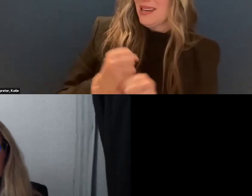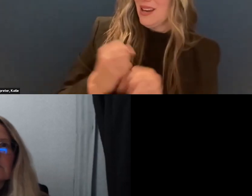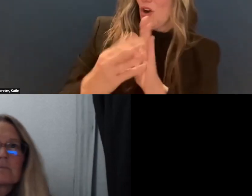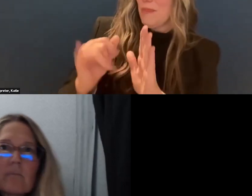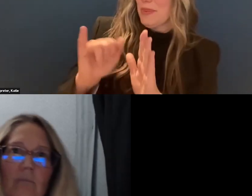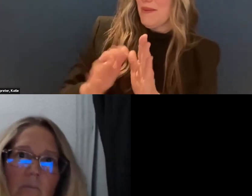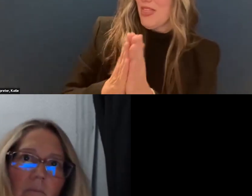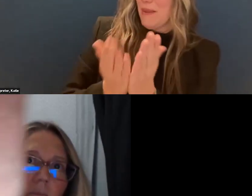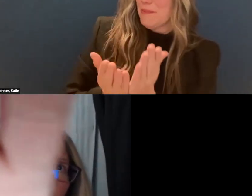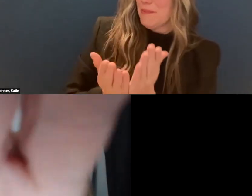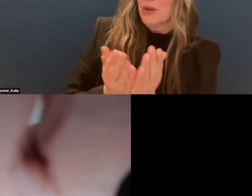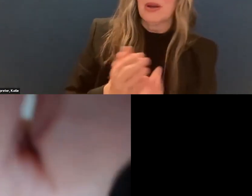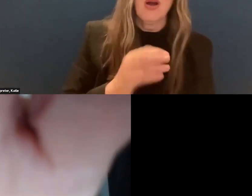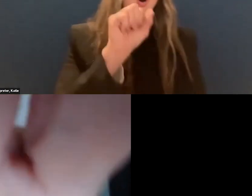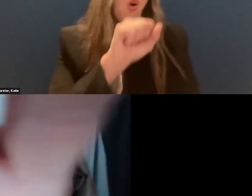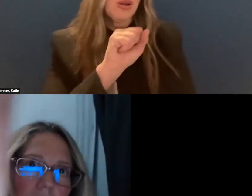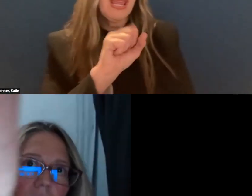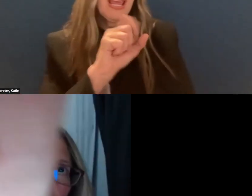Okay.